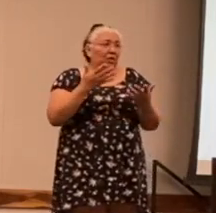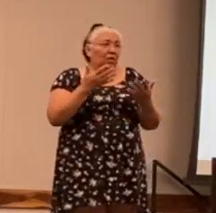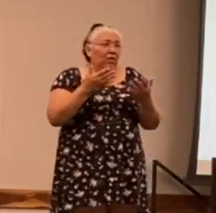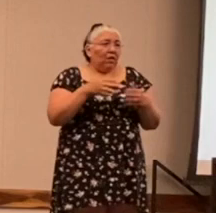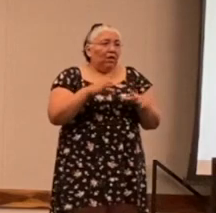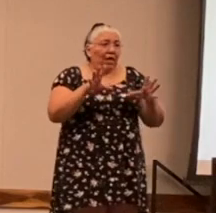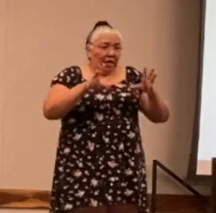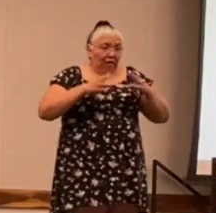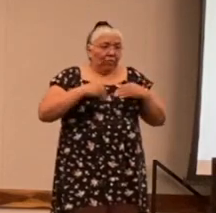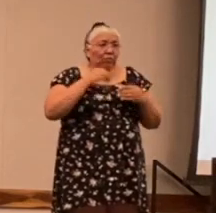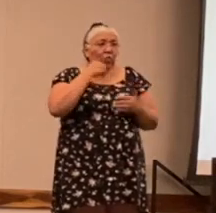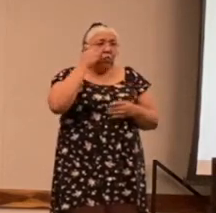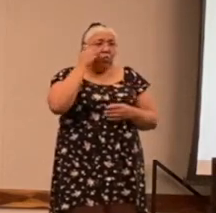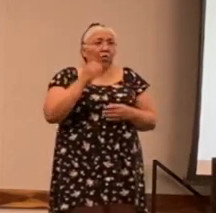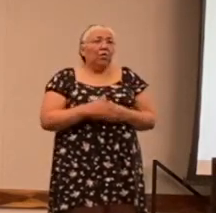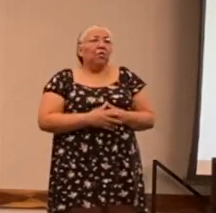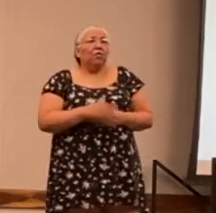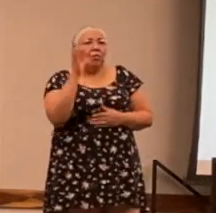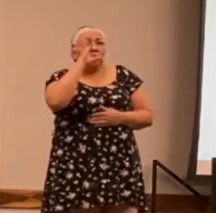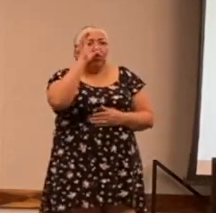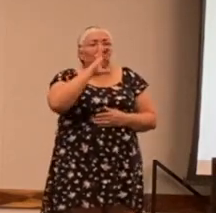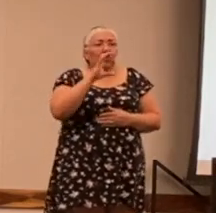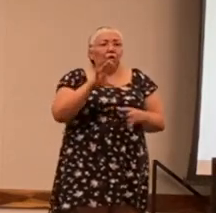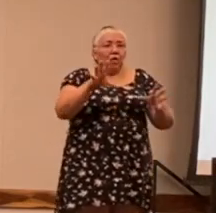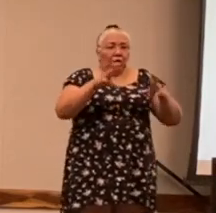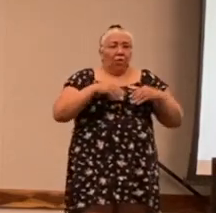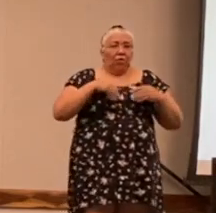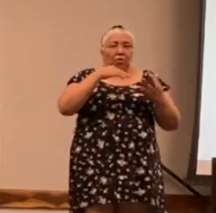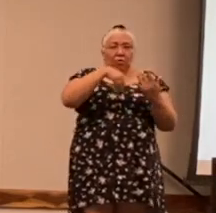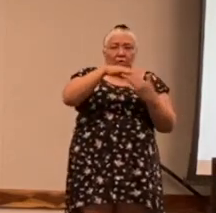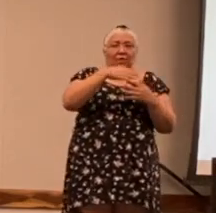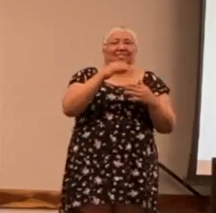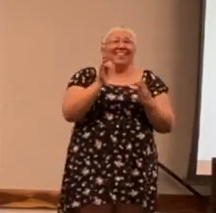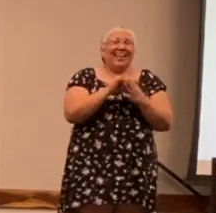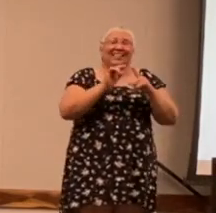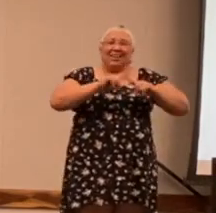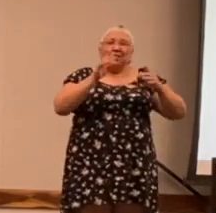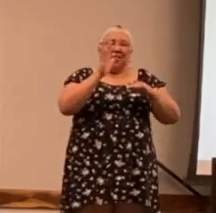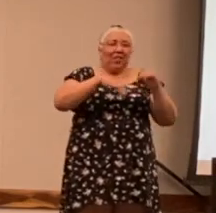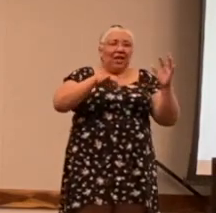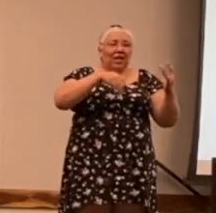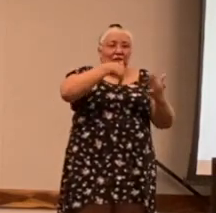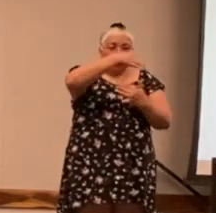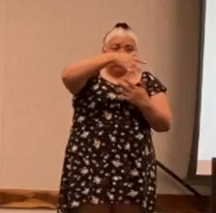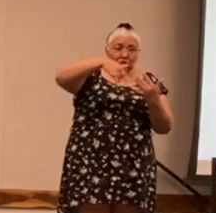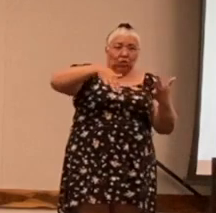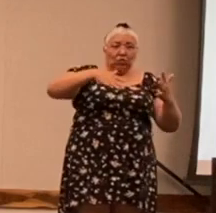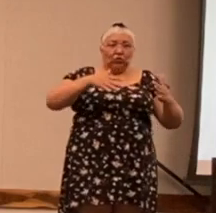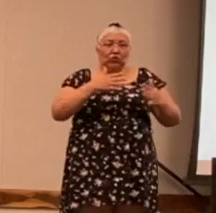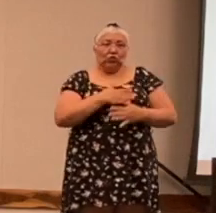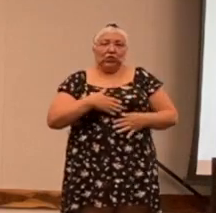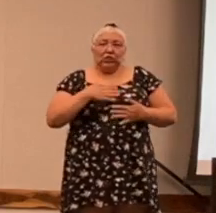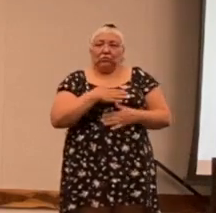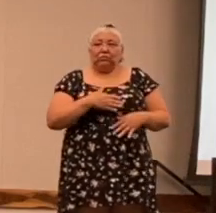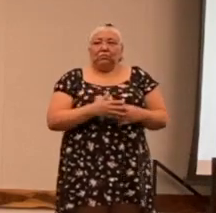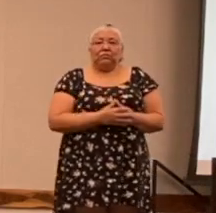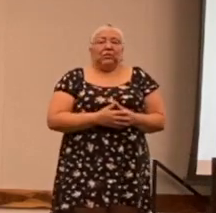Christian hospitality differs from social entertainment, okay? So here's what entertainment looks